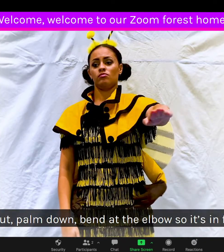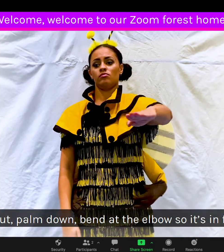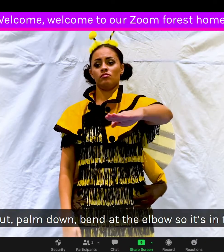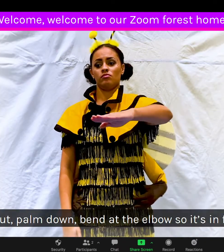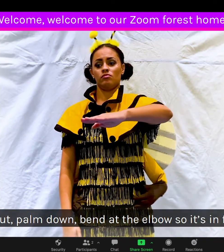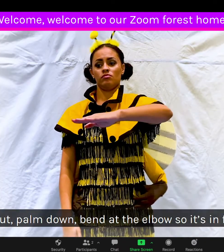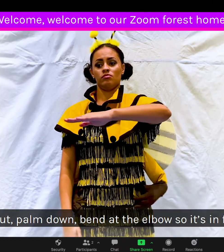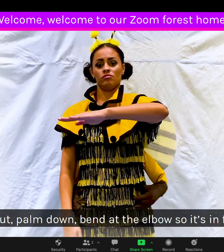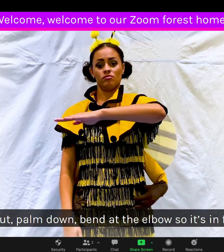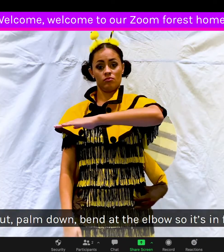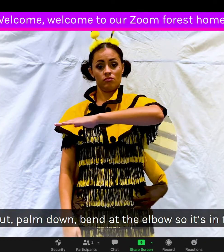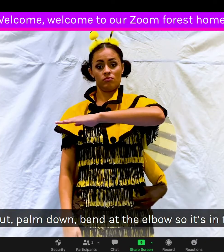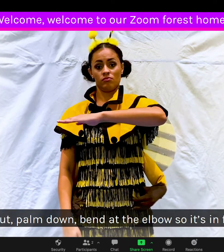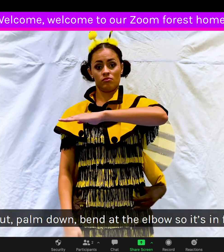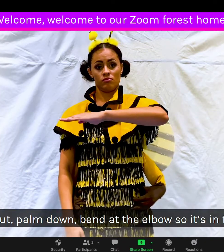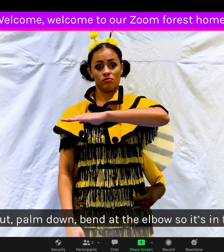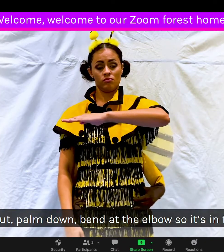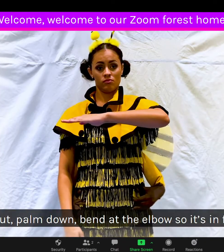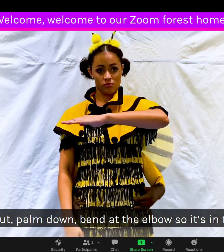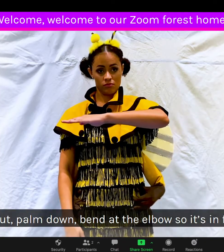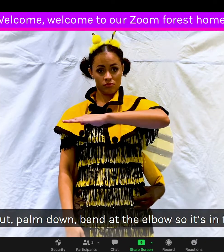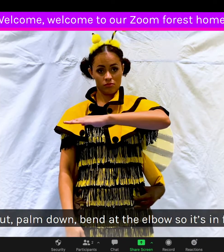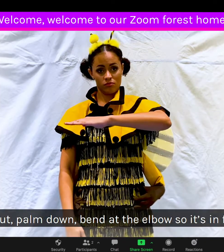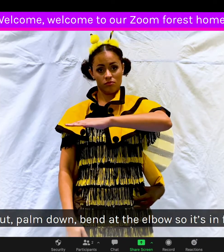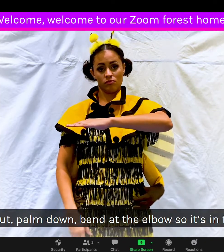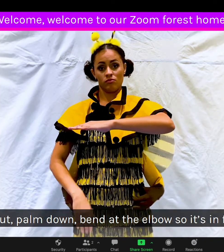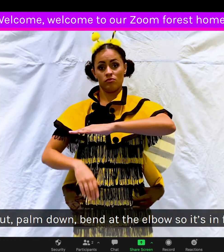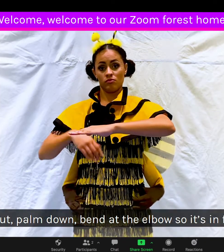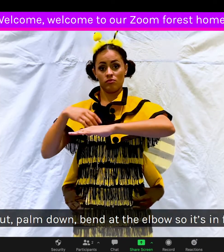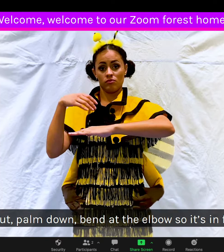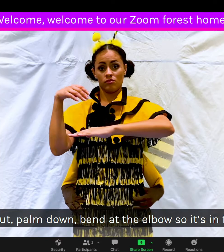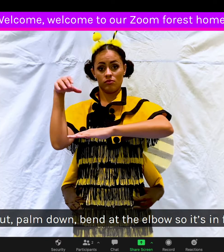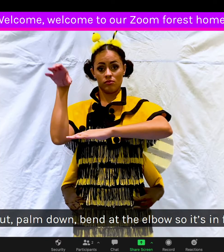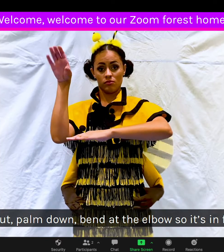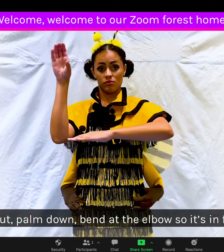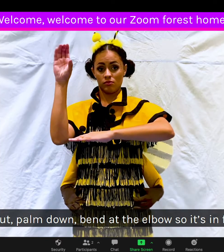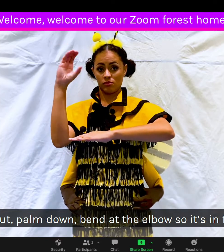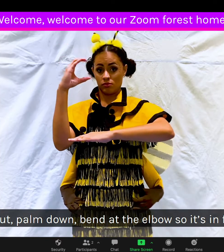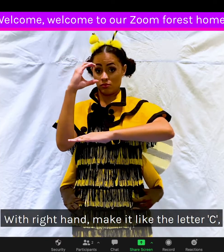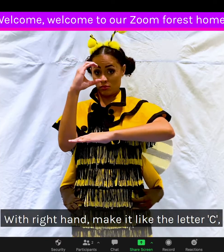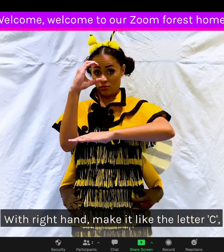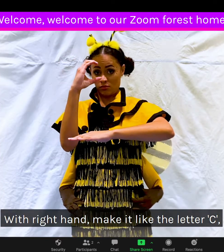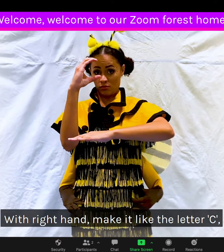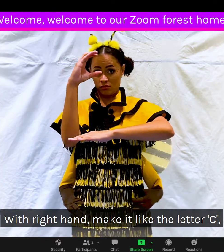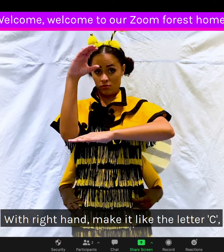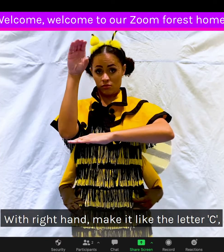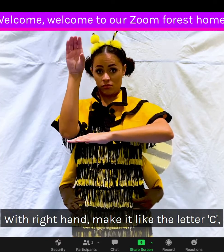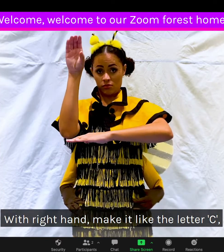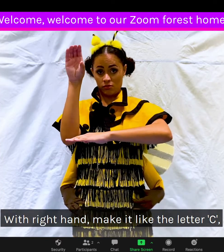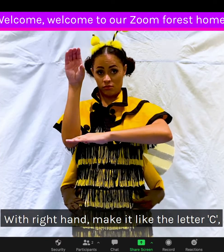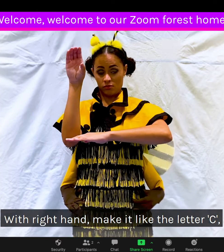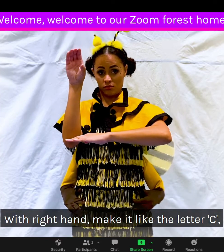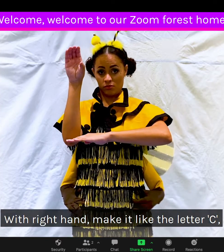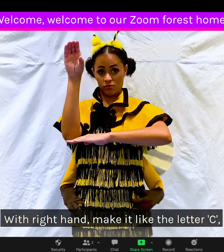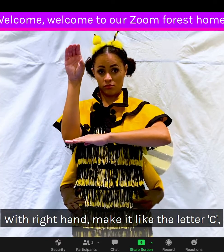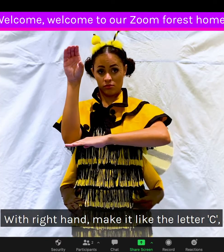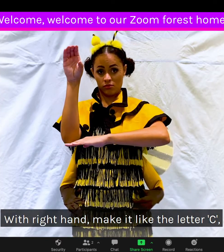Left hand out, palm down, bend at the elbow so it's in front of you. With the right hand, make it like the letter